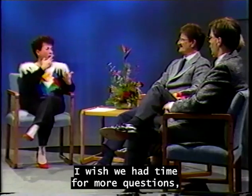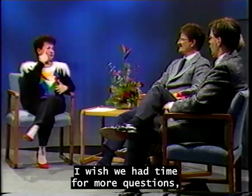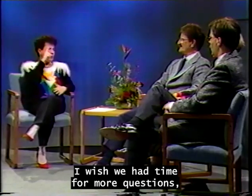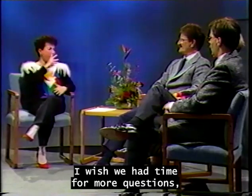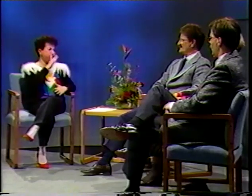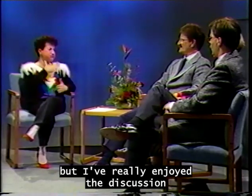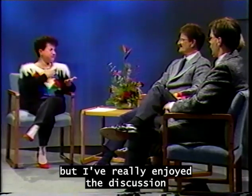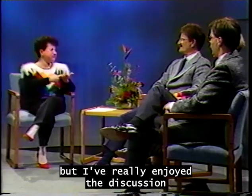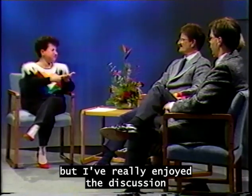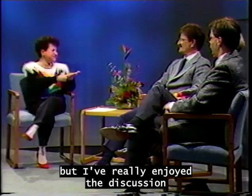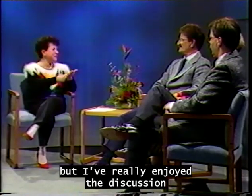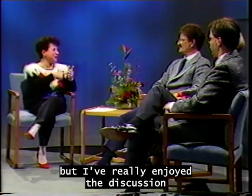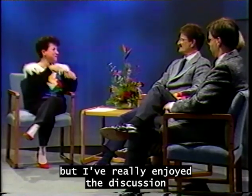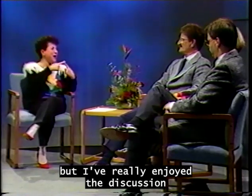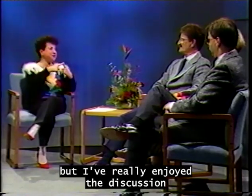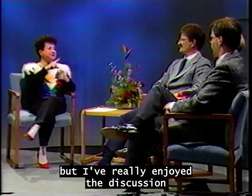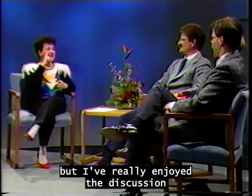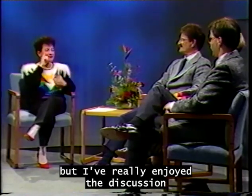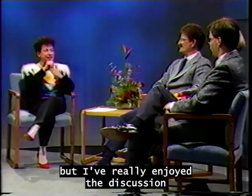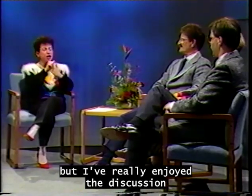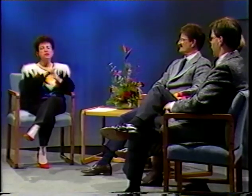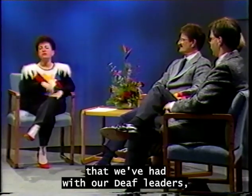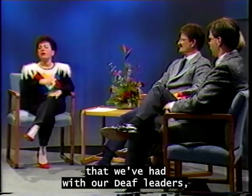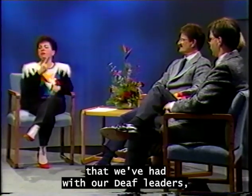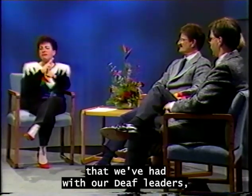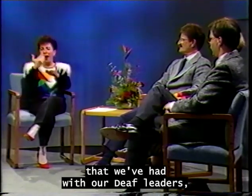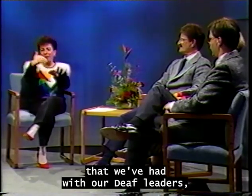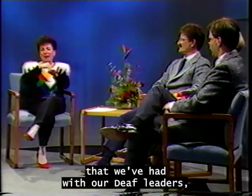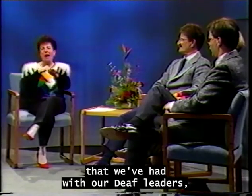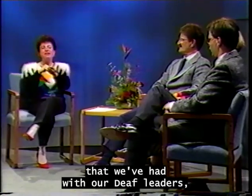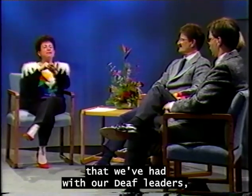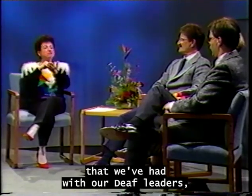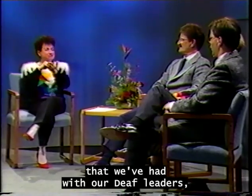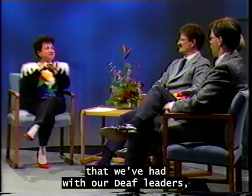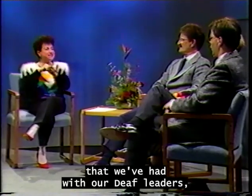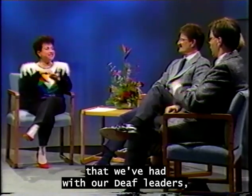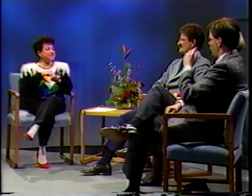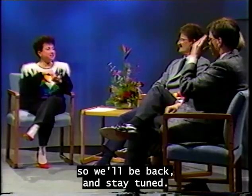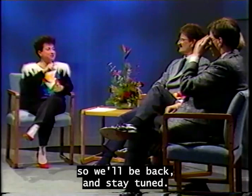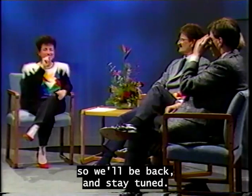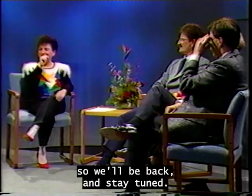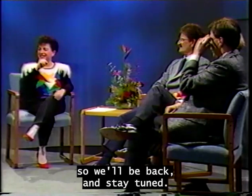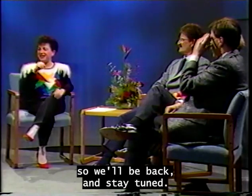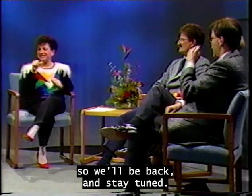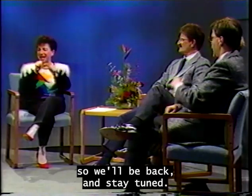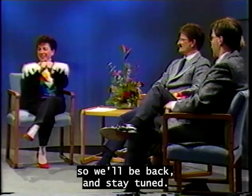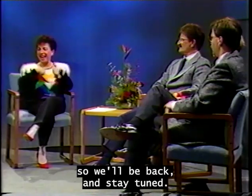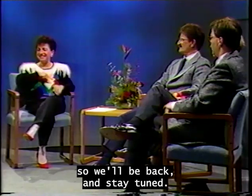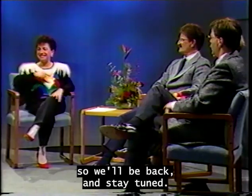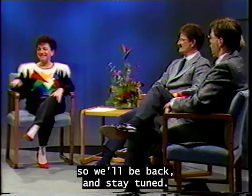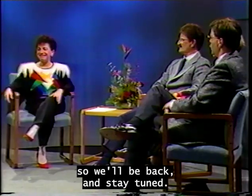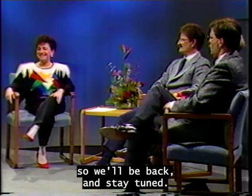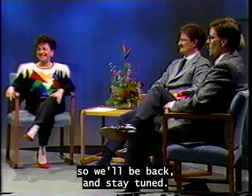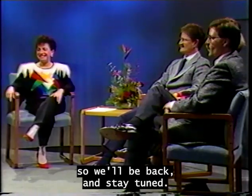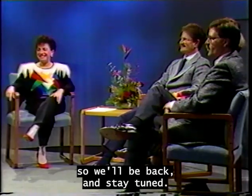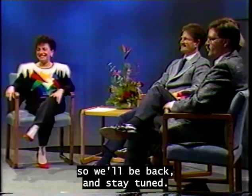more questions, but I've really enjoyed the discussion that we've had with our deaf leaders. So we'll be back, and stay tuned.